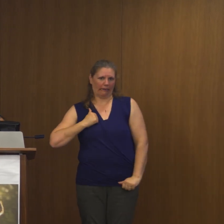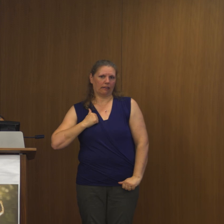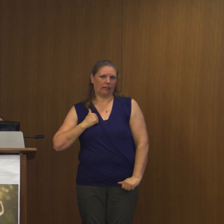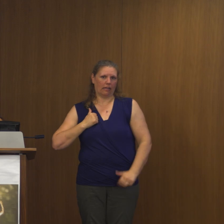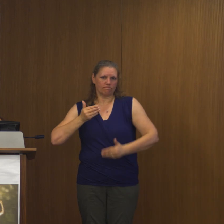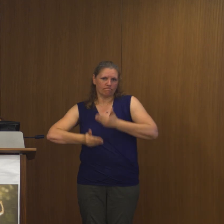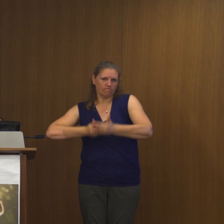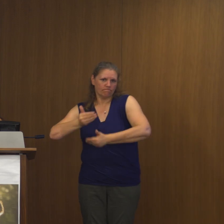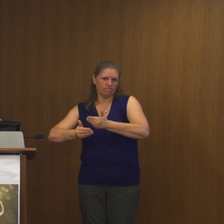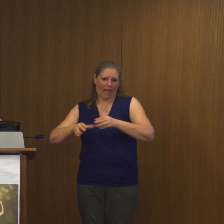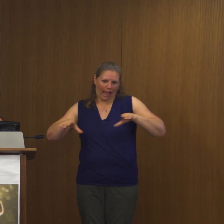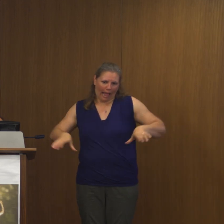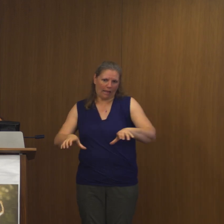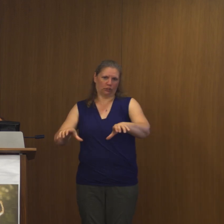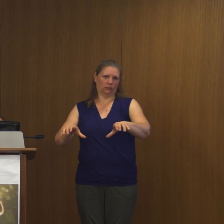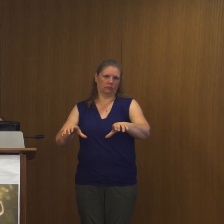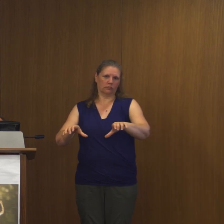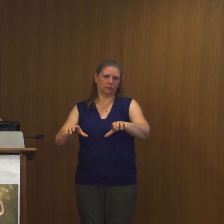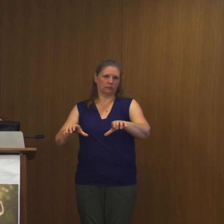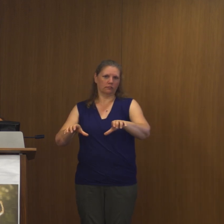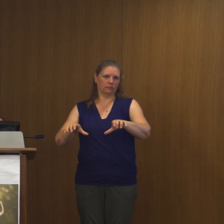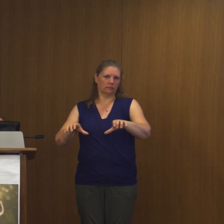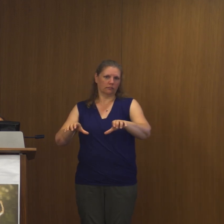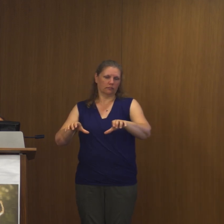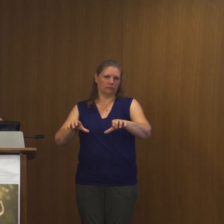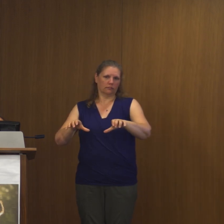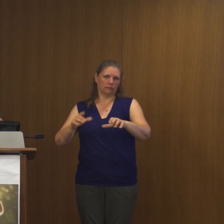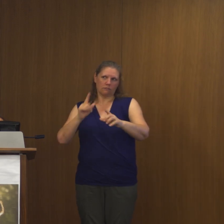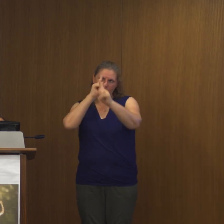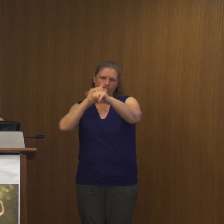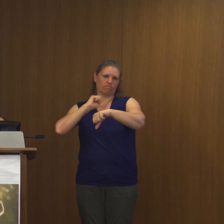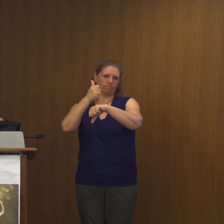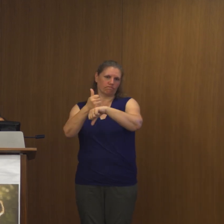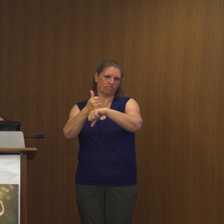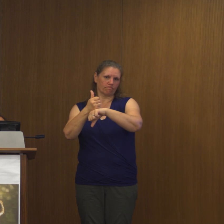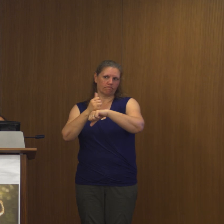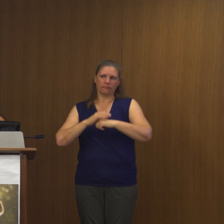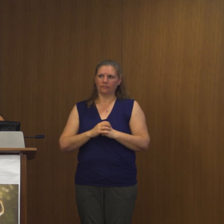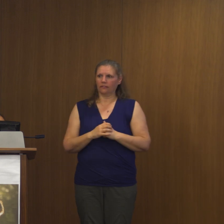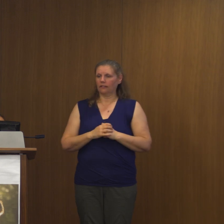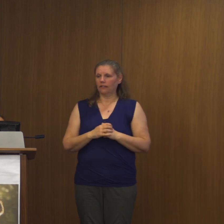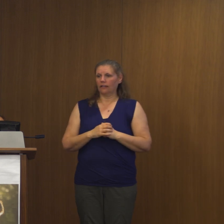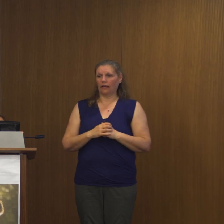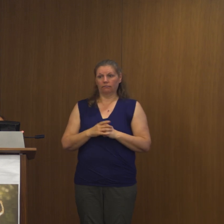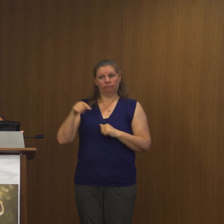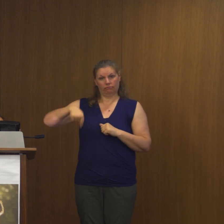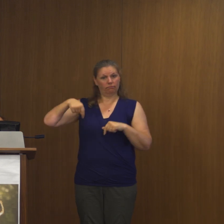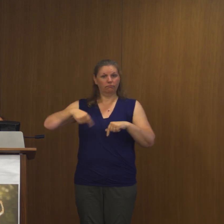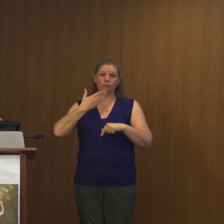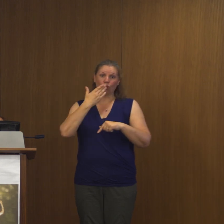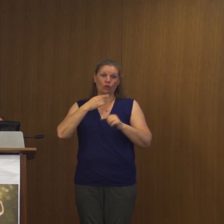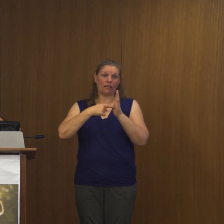strategies and actions that we are trying to take in different directions. So I think this is also a great example of collaborations